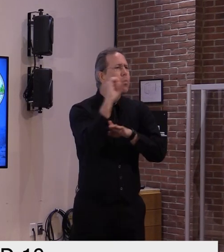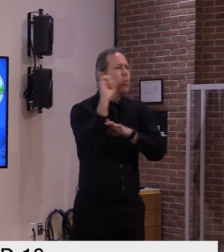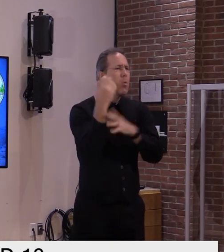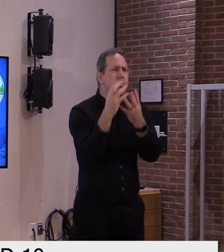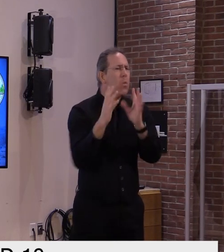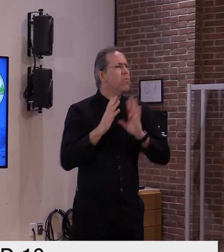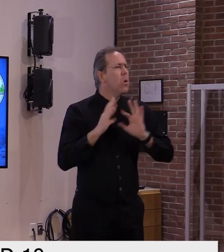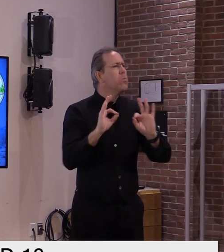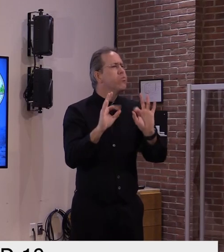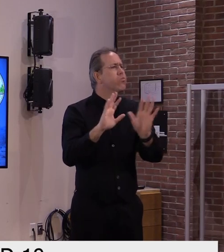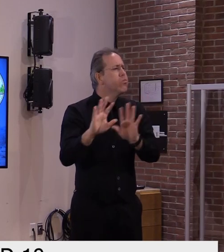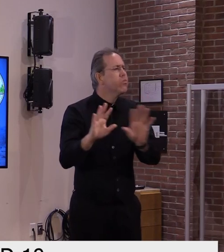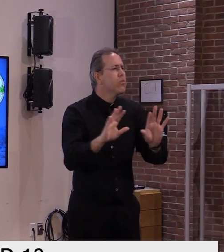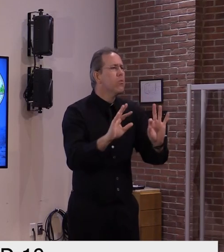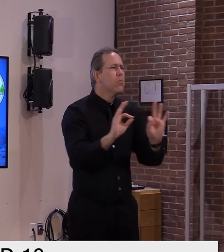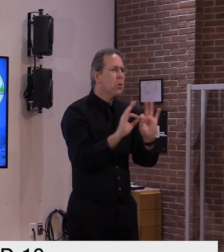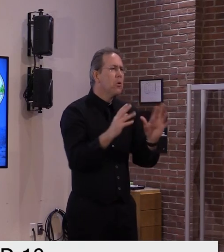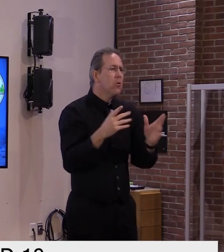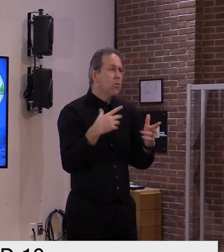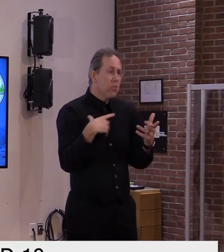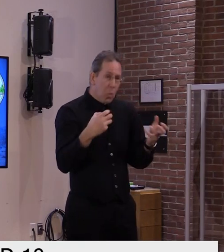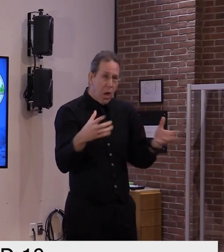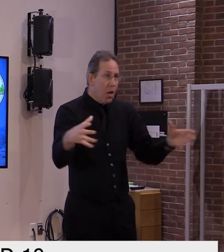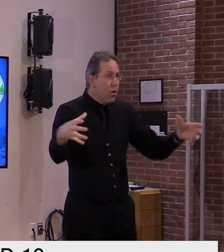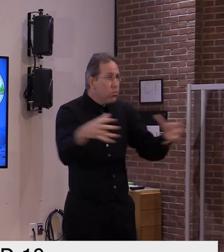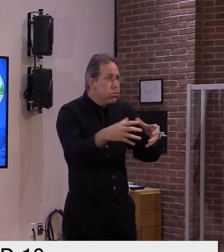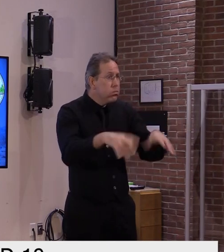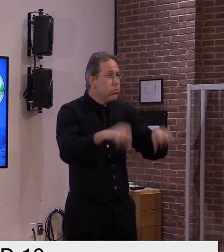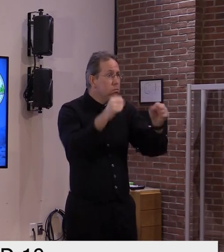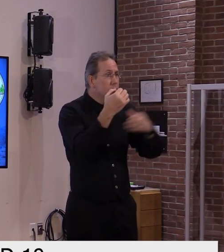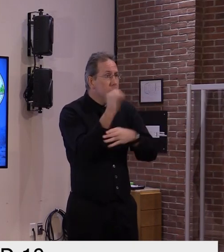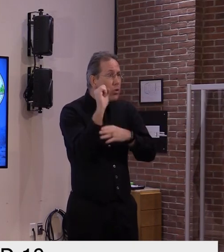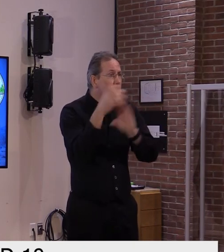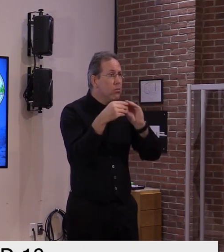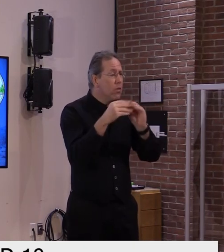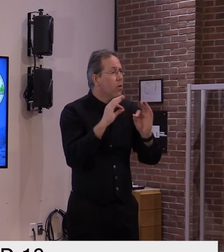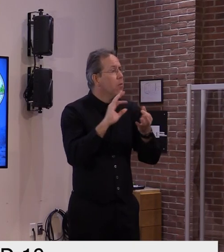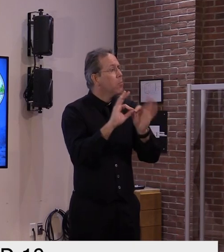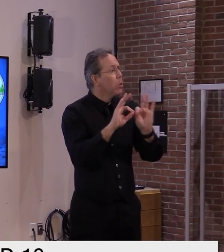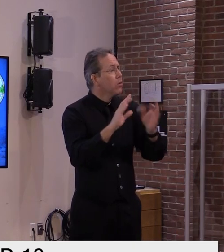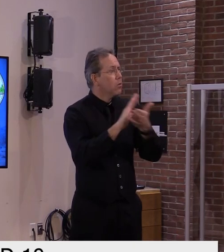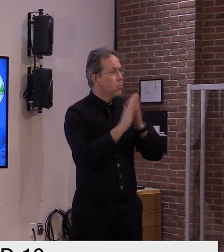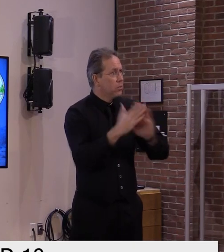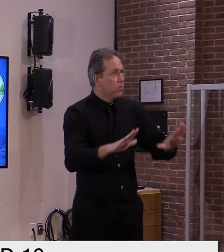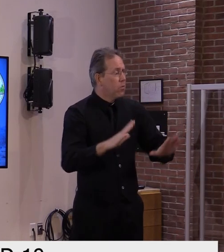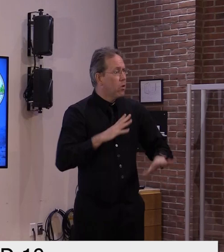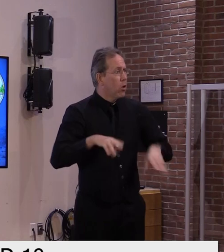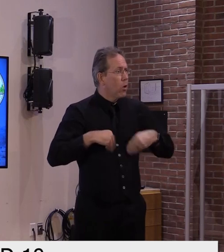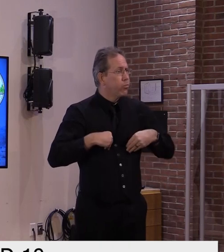gather on these two dates, that it will be a peaceful rally.